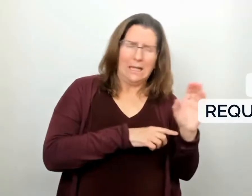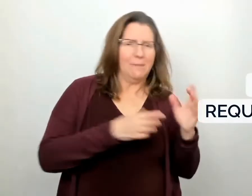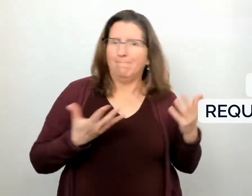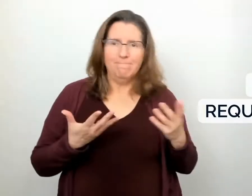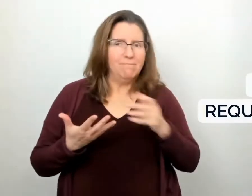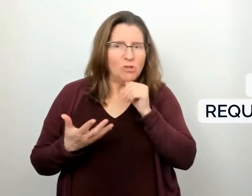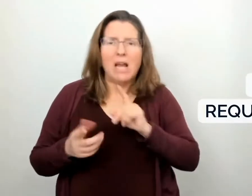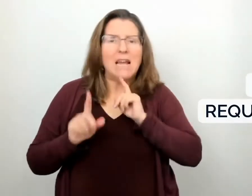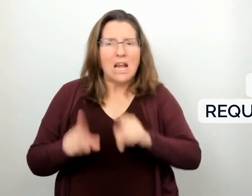points for B.